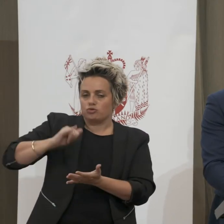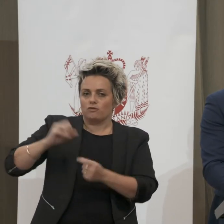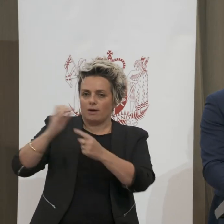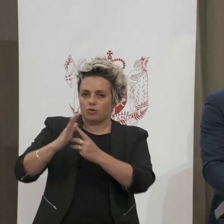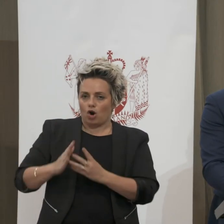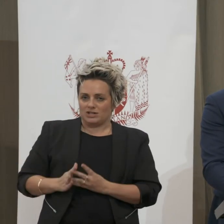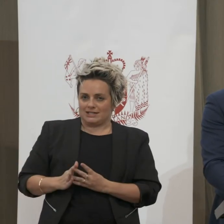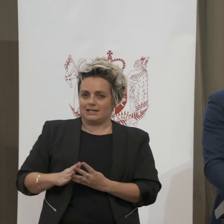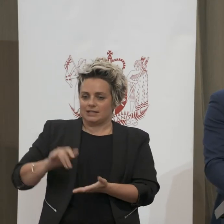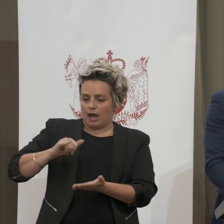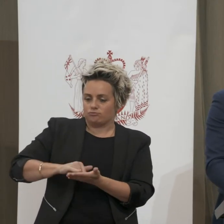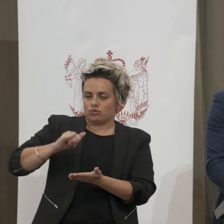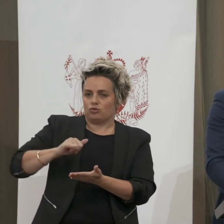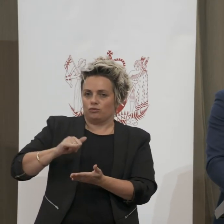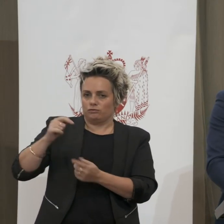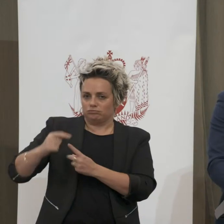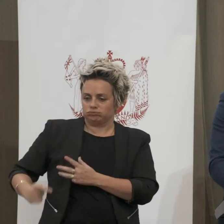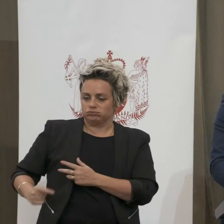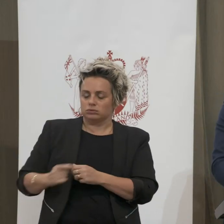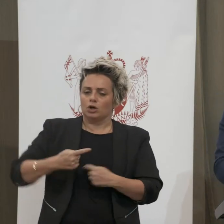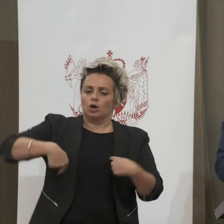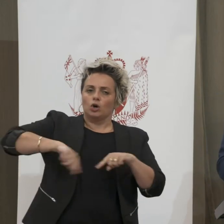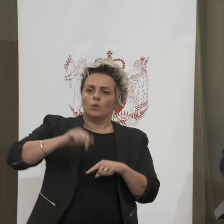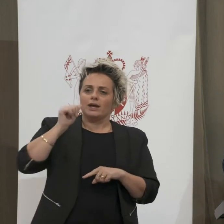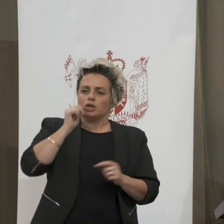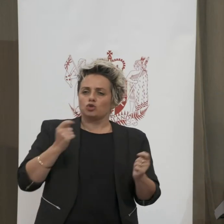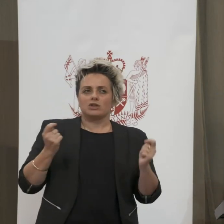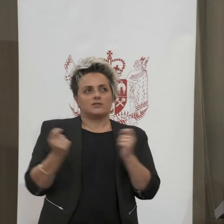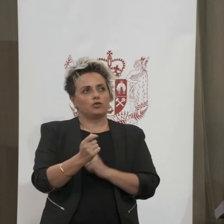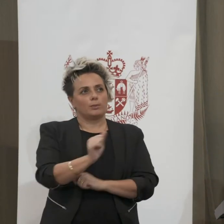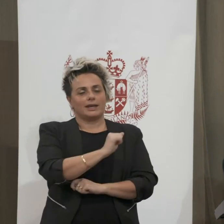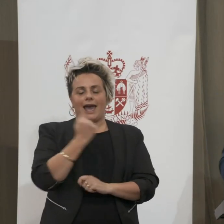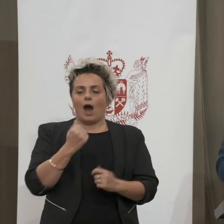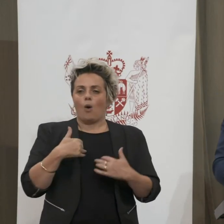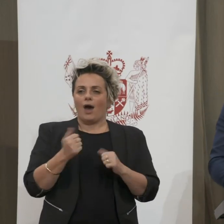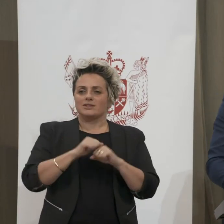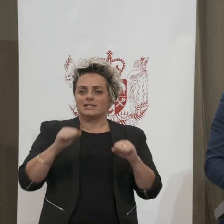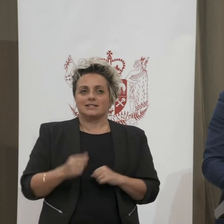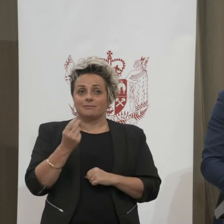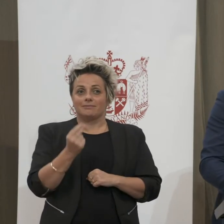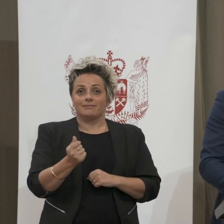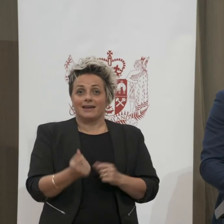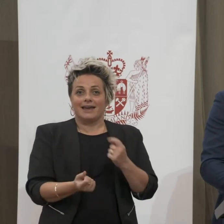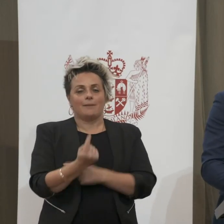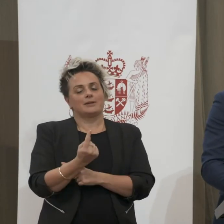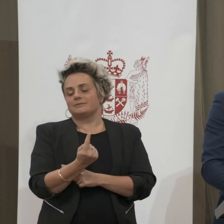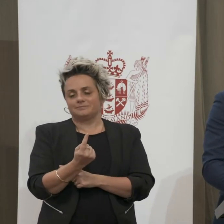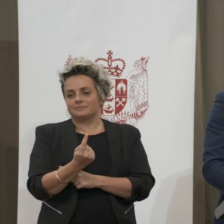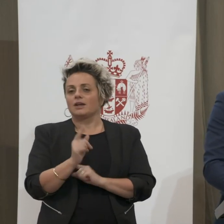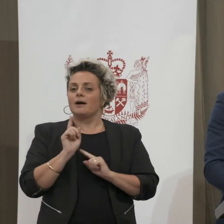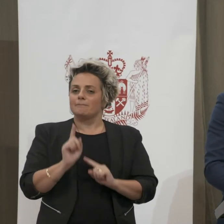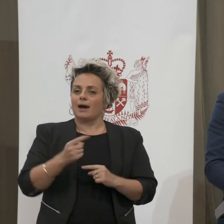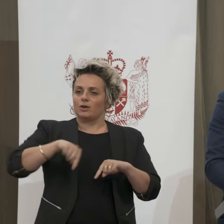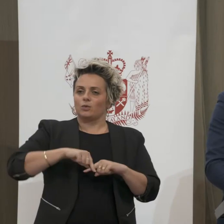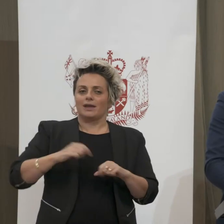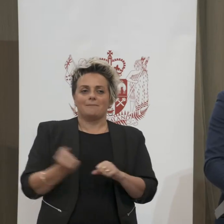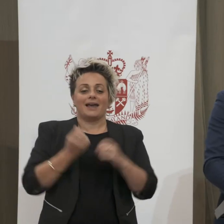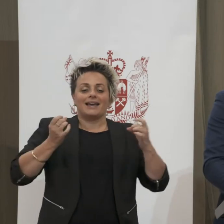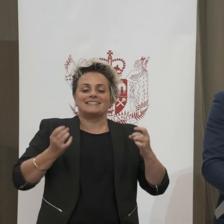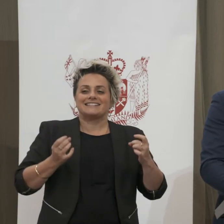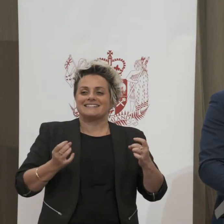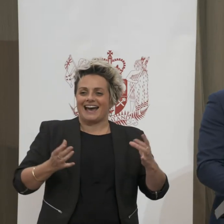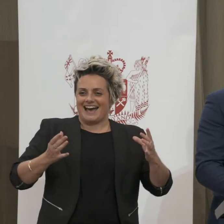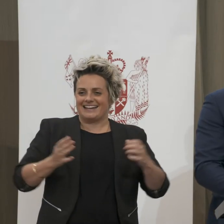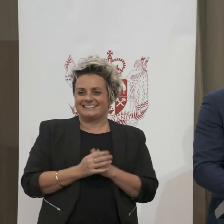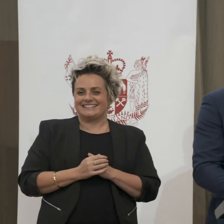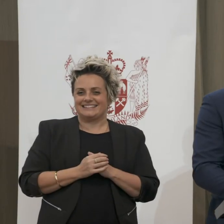service plans for locality. We know transforming our health system won't happen overnight, but this is where we make a start.